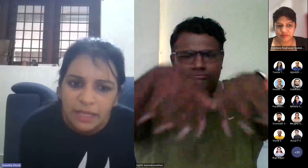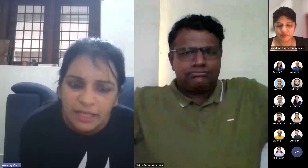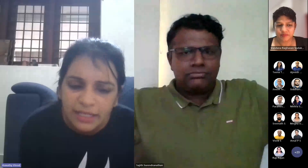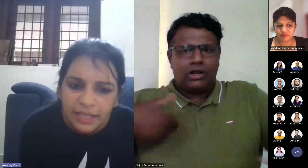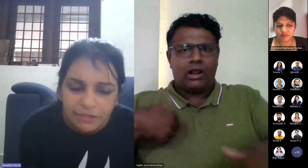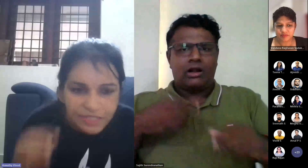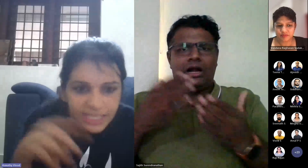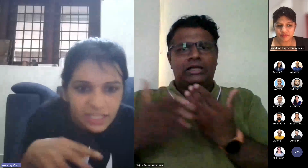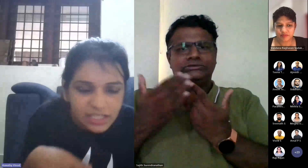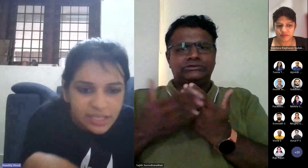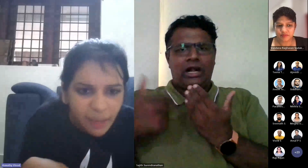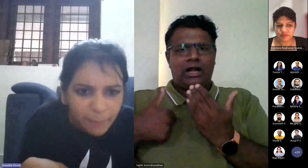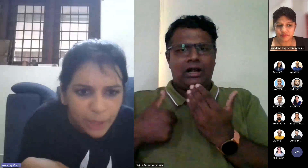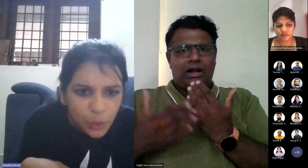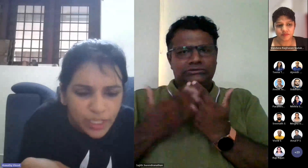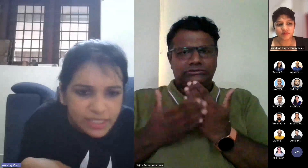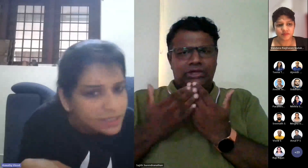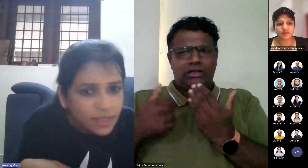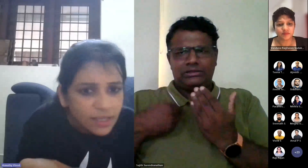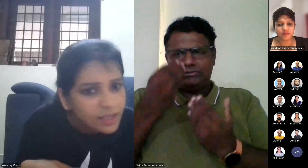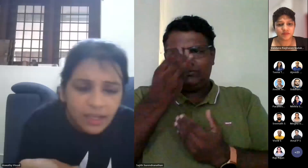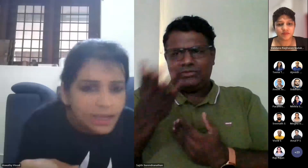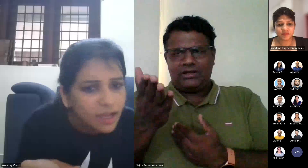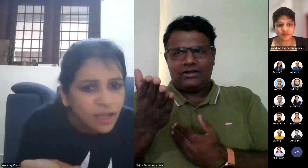Java plugin and there are different sections that come below it,